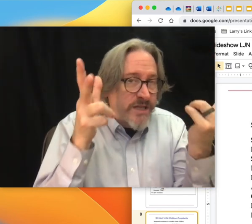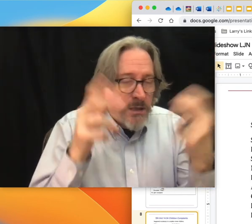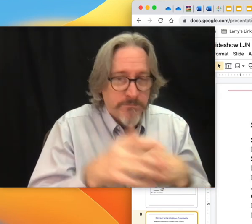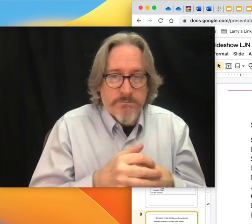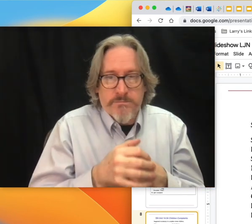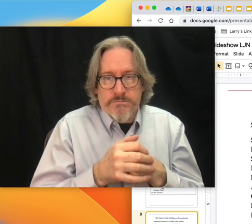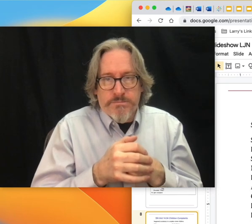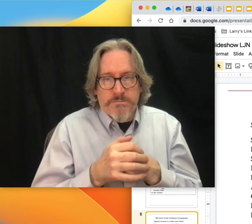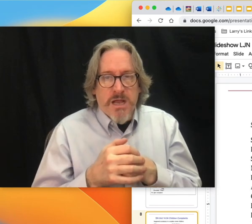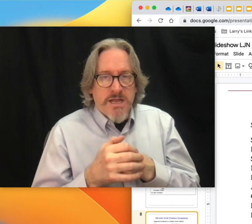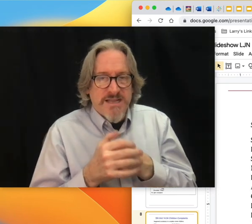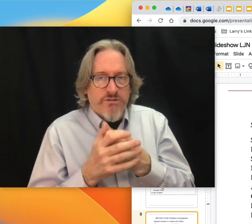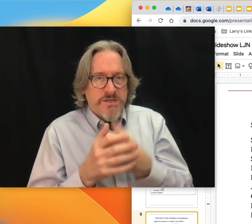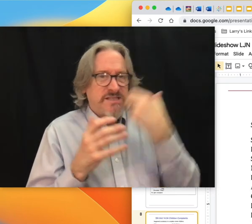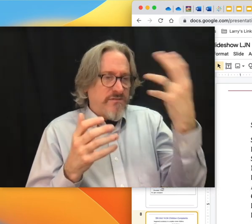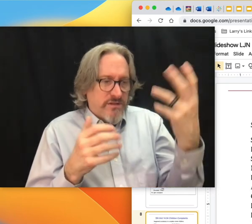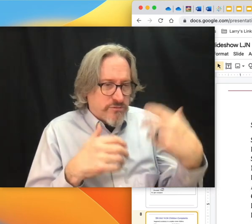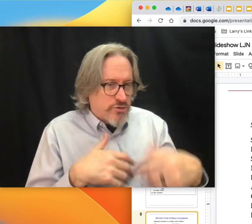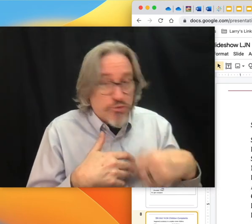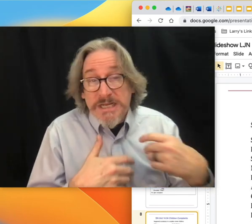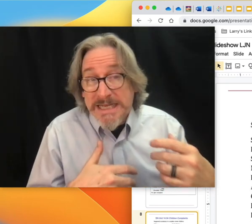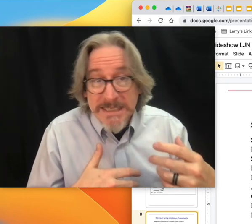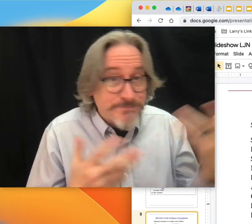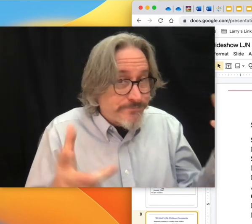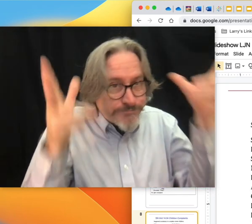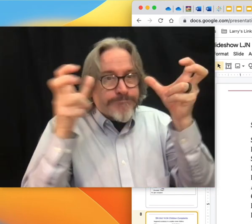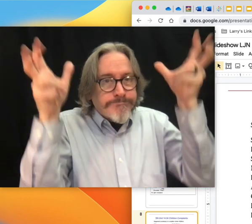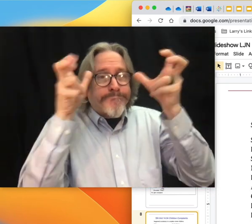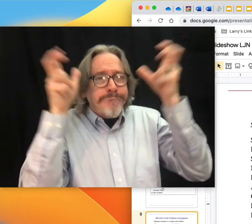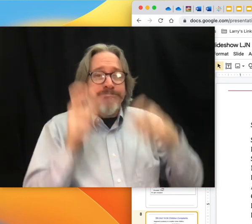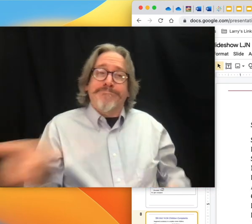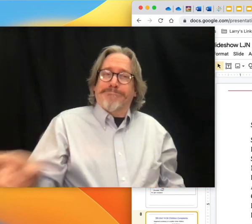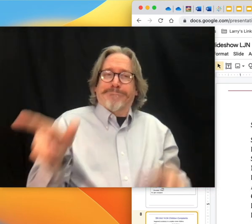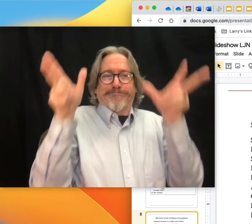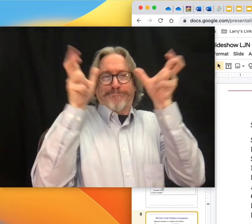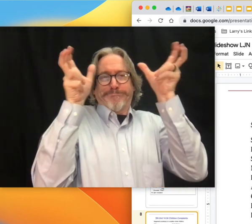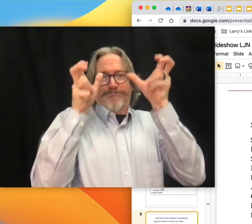devil. Devil wrist, devil tree.